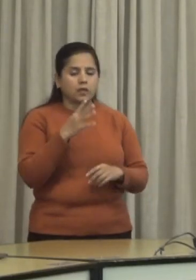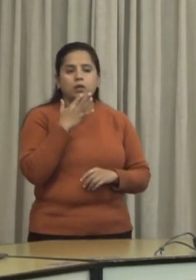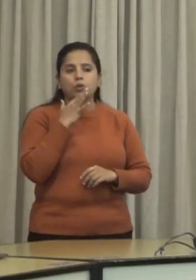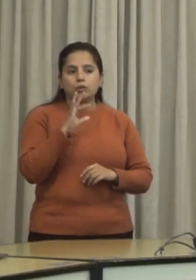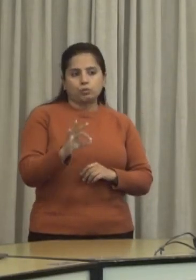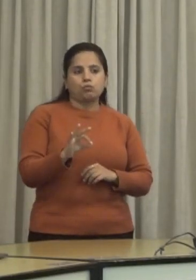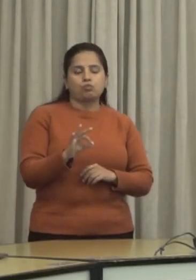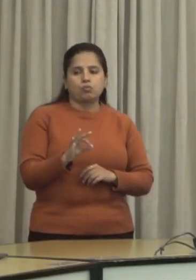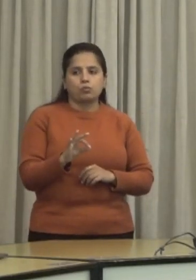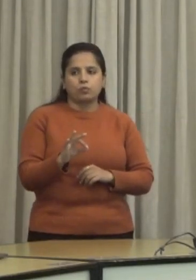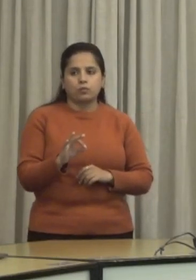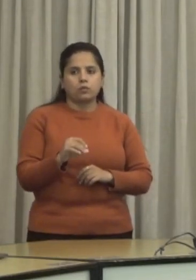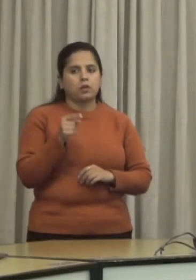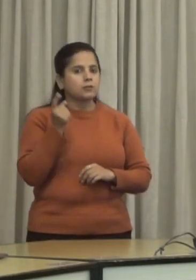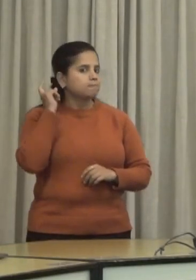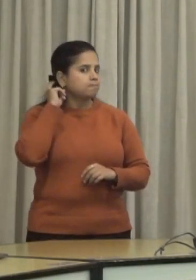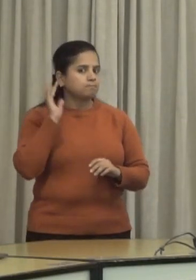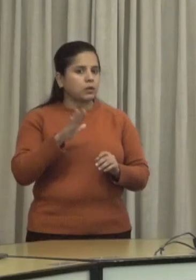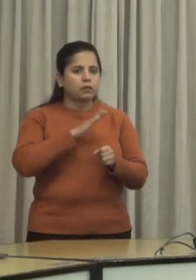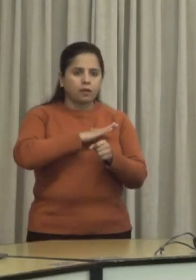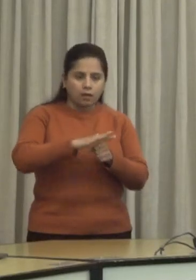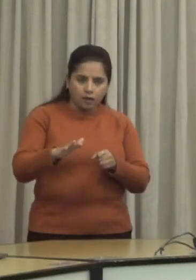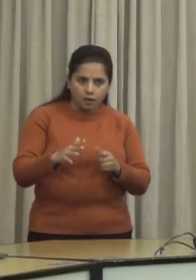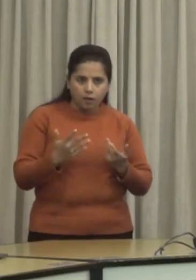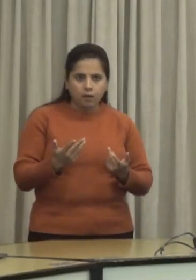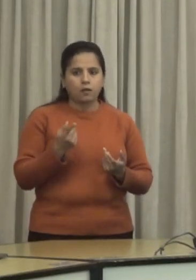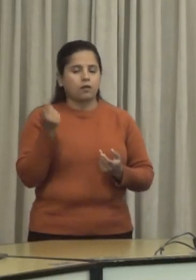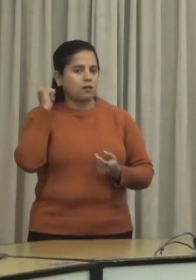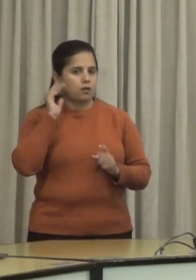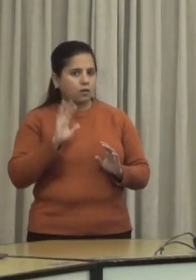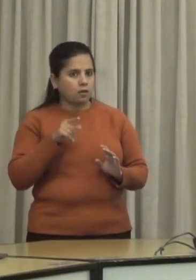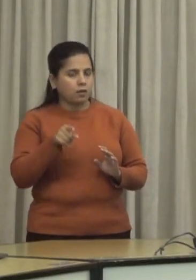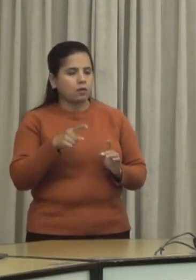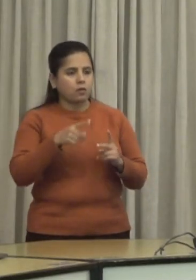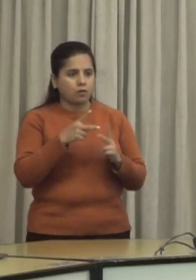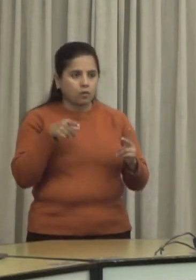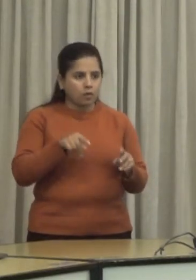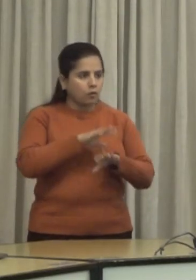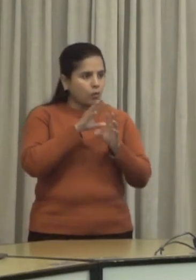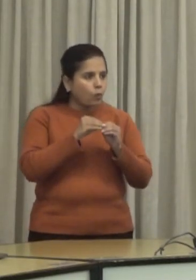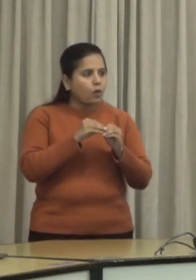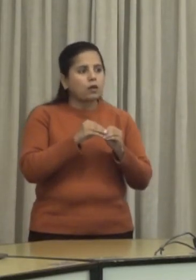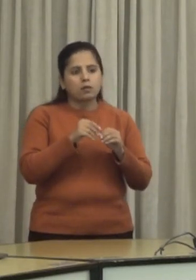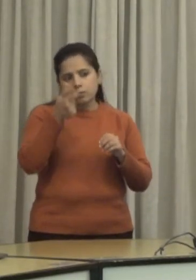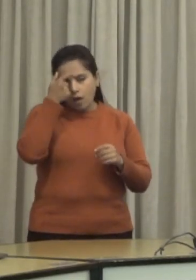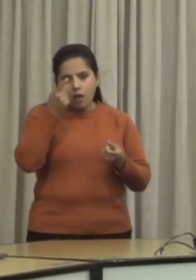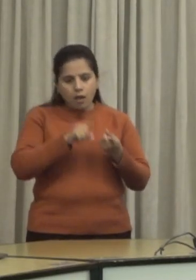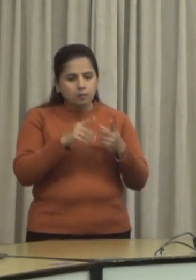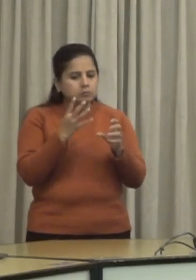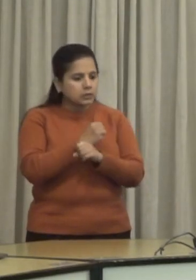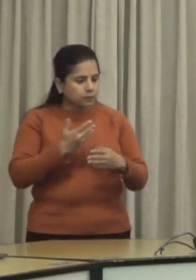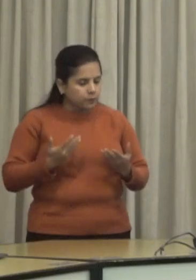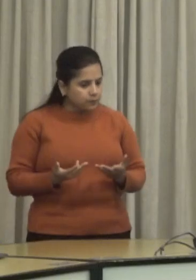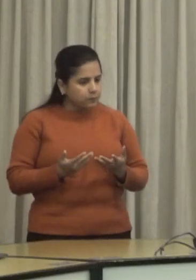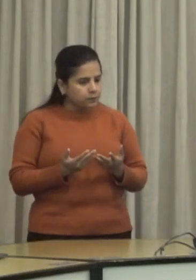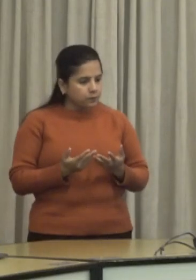actually, there is an intention to kill, intention to put the patient out of misery by